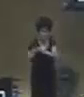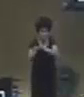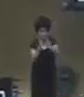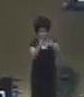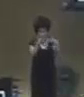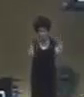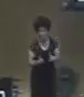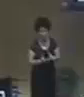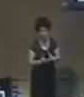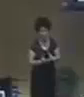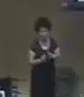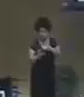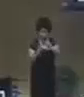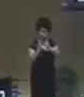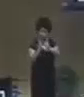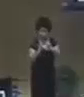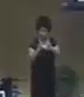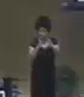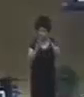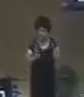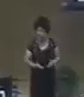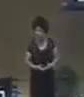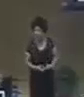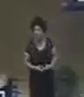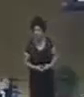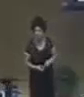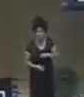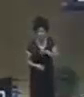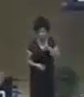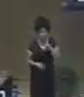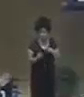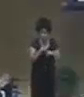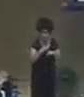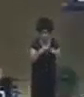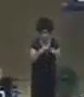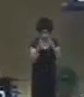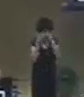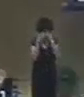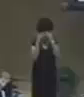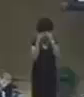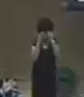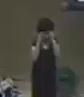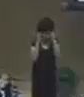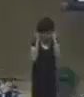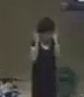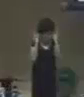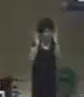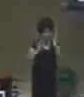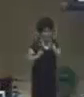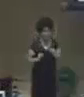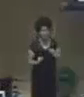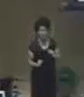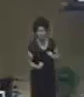university. So to do that, we're trying to open up our mind a little bit more to the fact that it's not